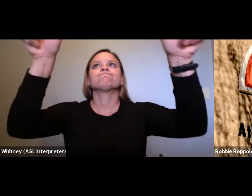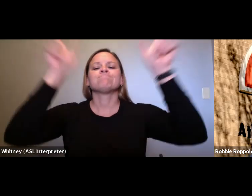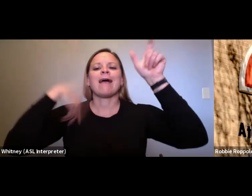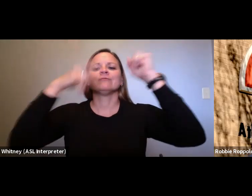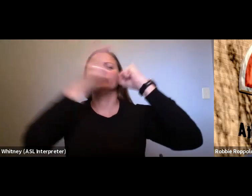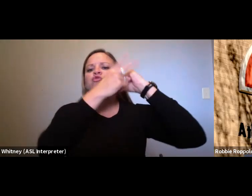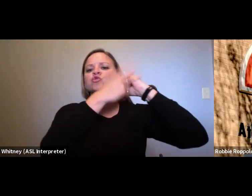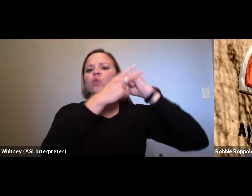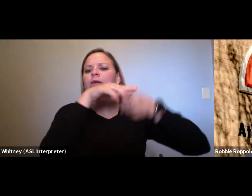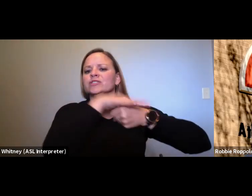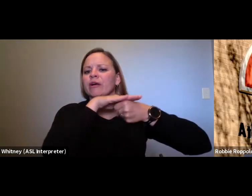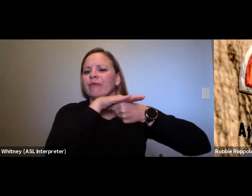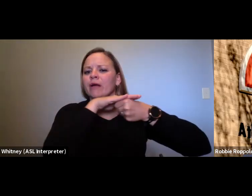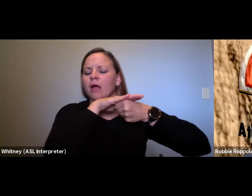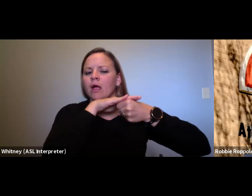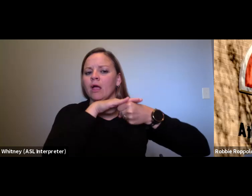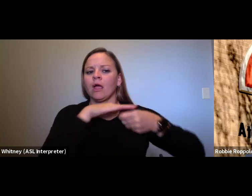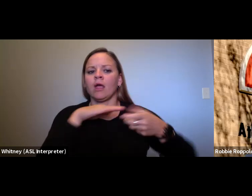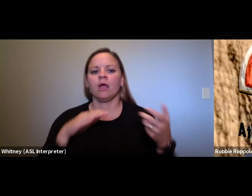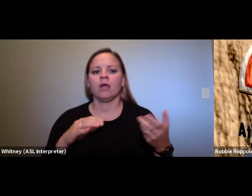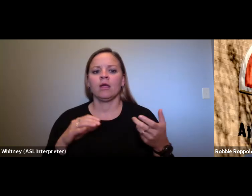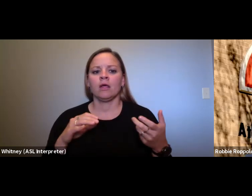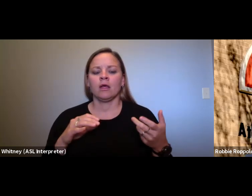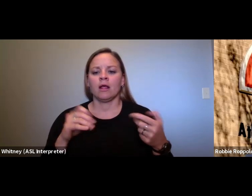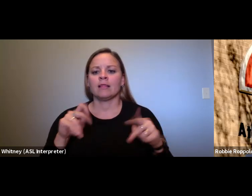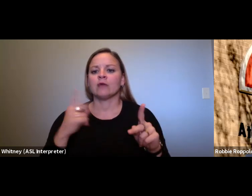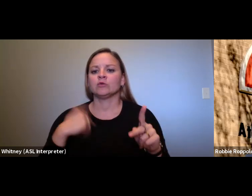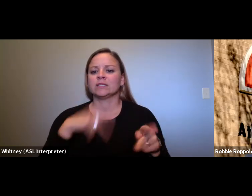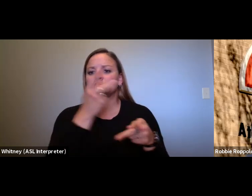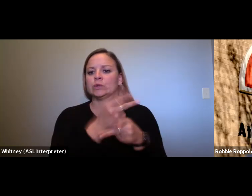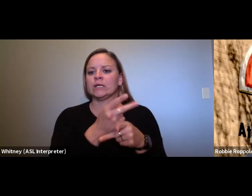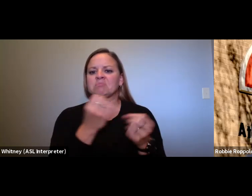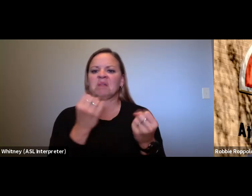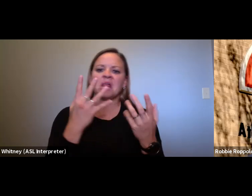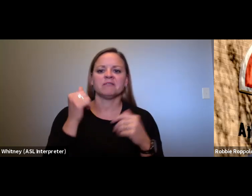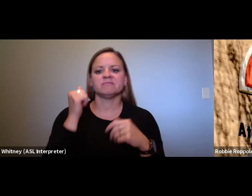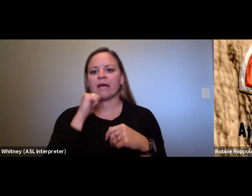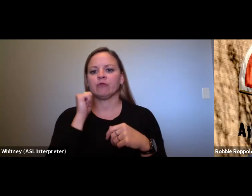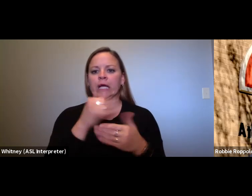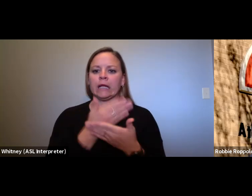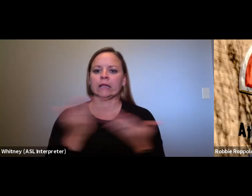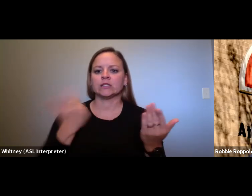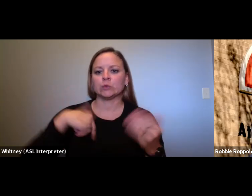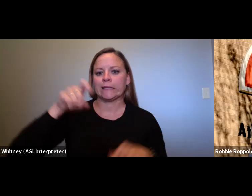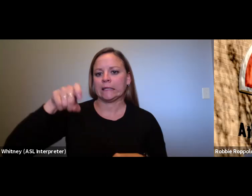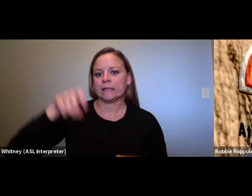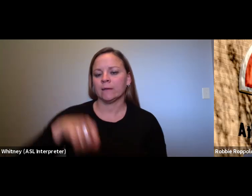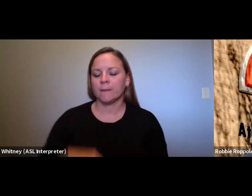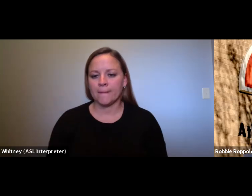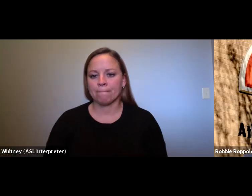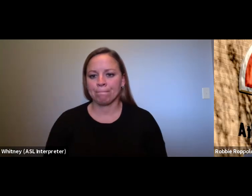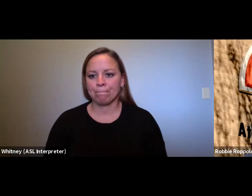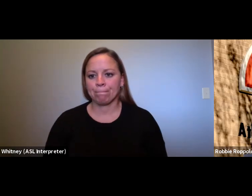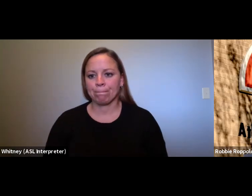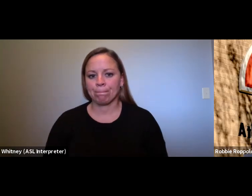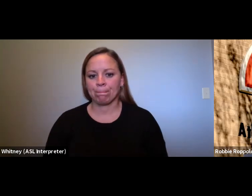storage areas that allows us to keep a lot of the day-to-day supplies that we may need in